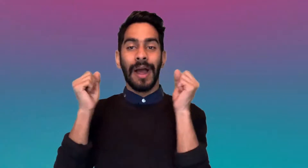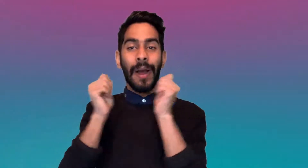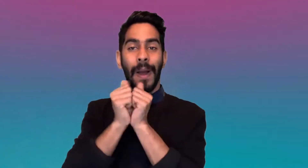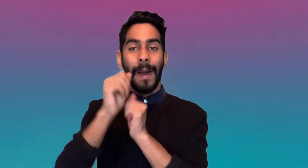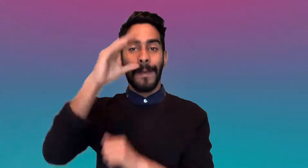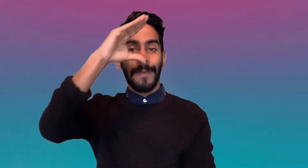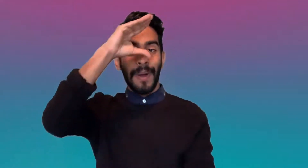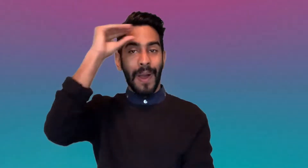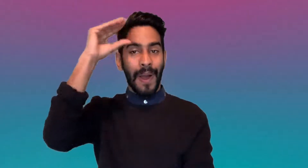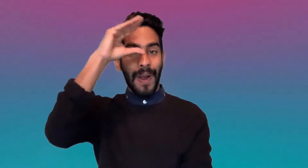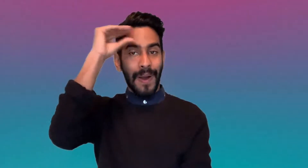with Amar.